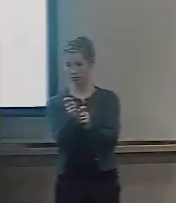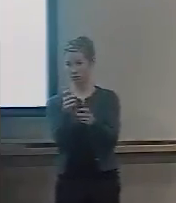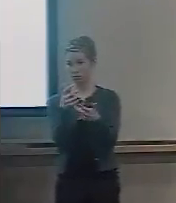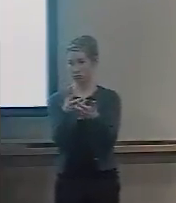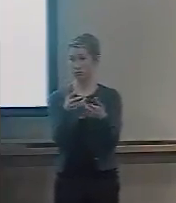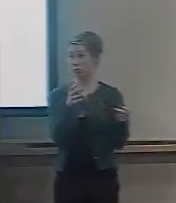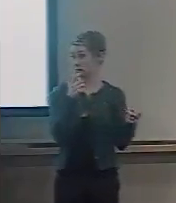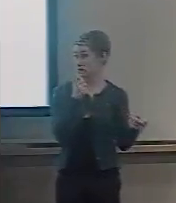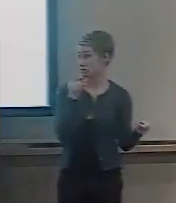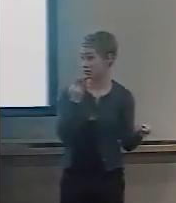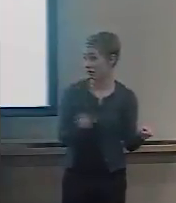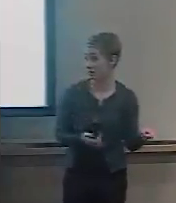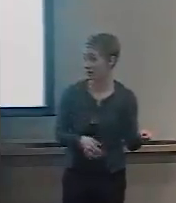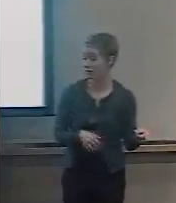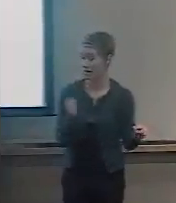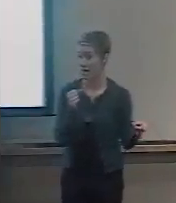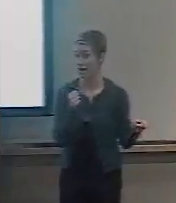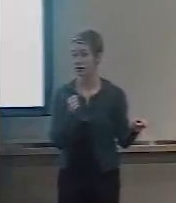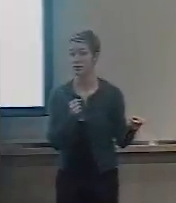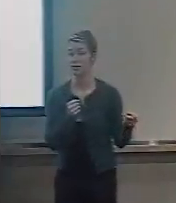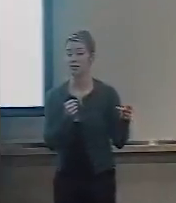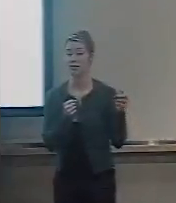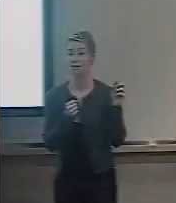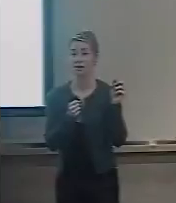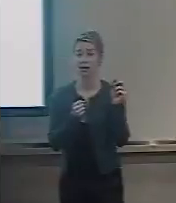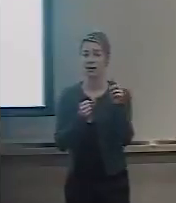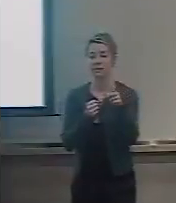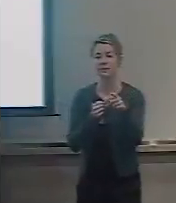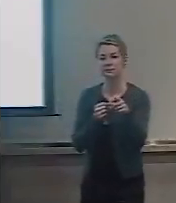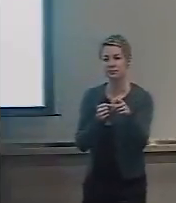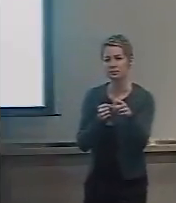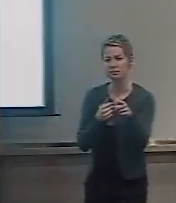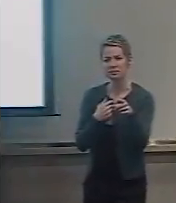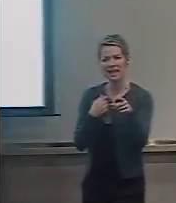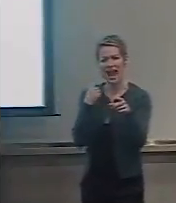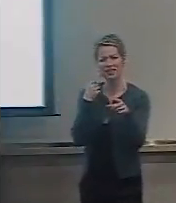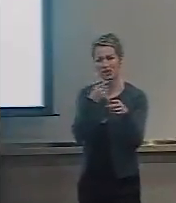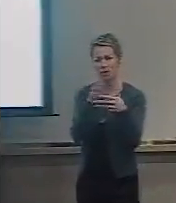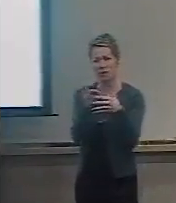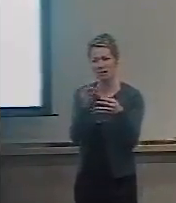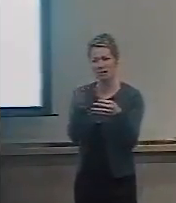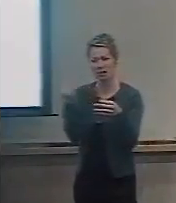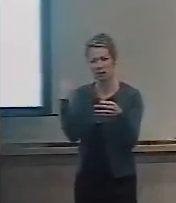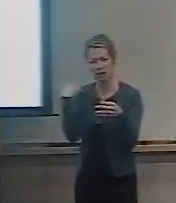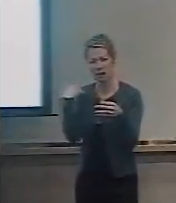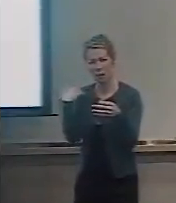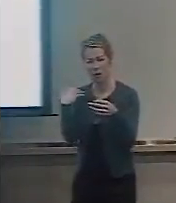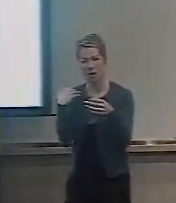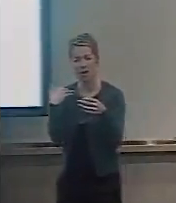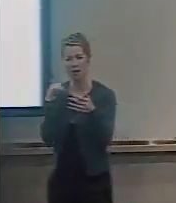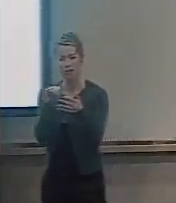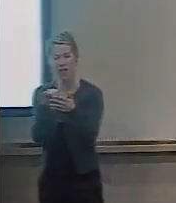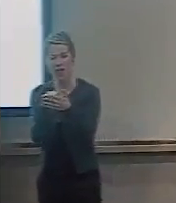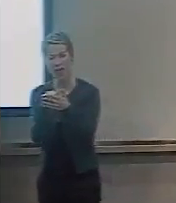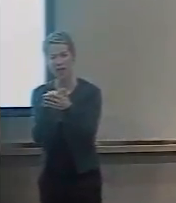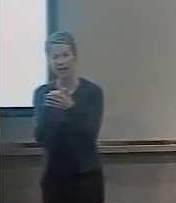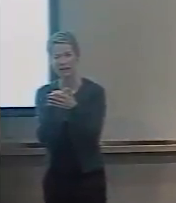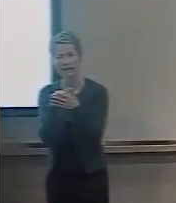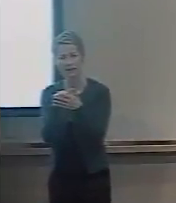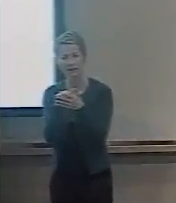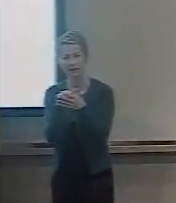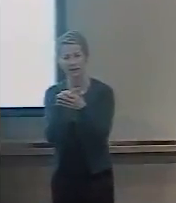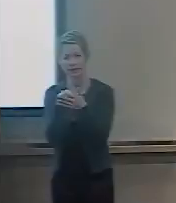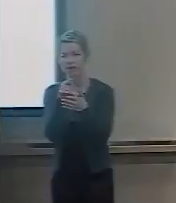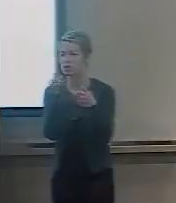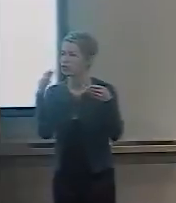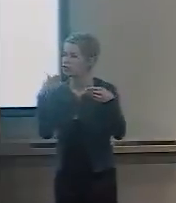idea. Yeah. Yes. I think you mentioned this early on, that you focused